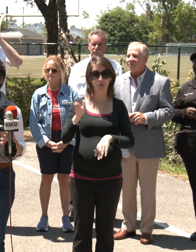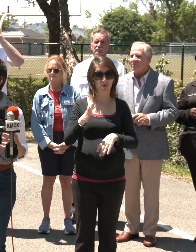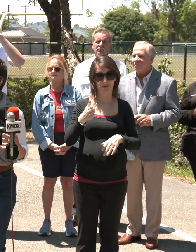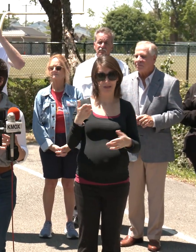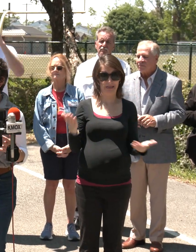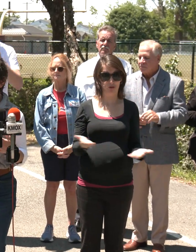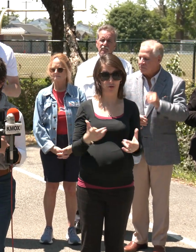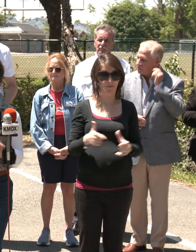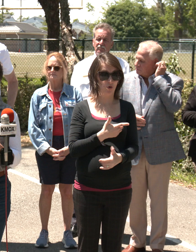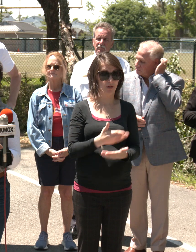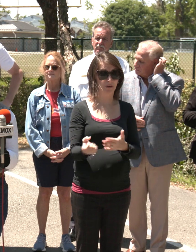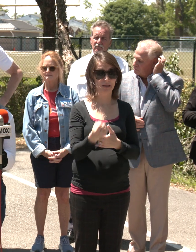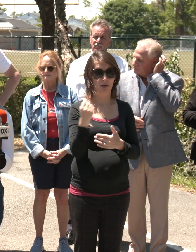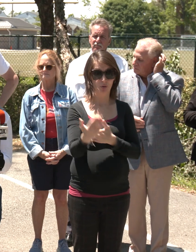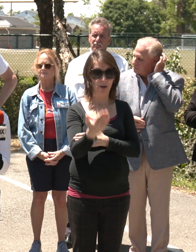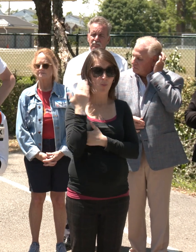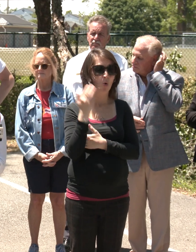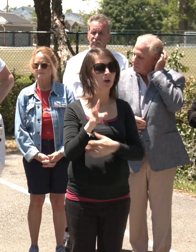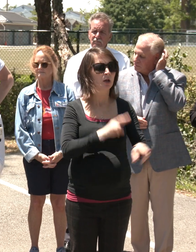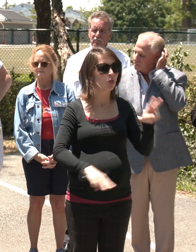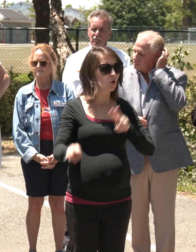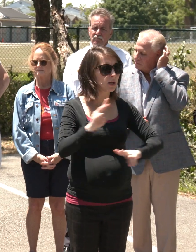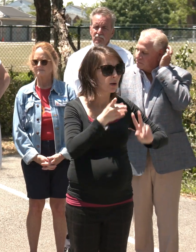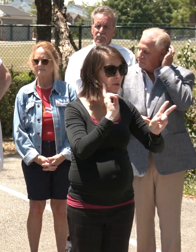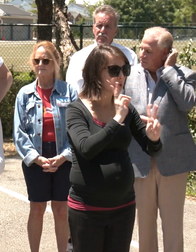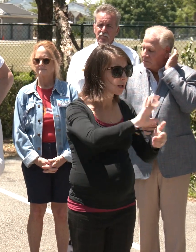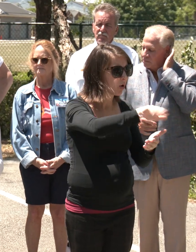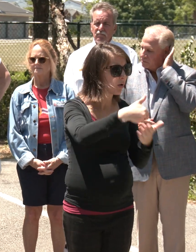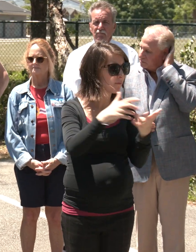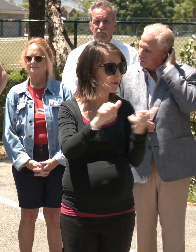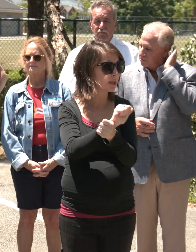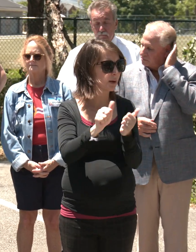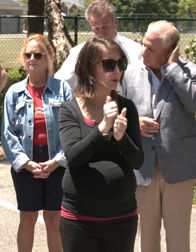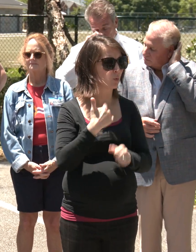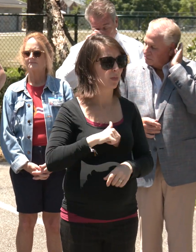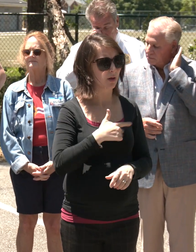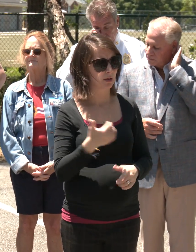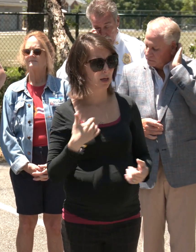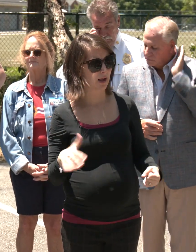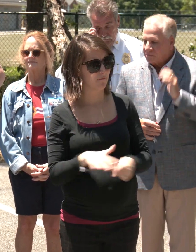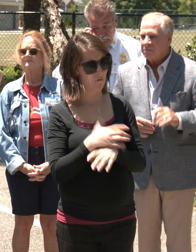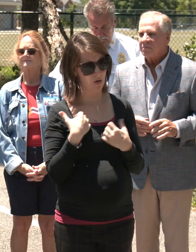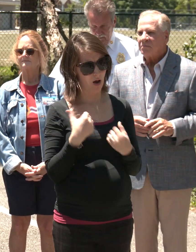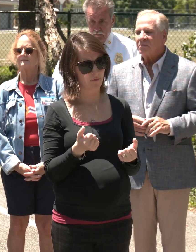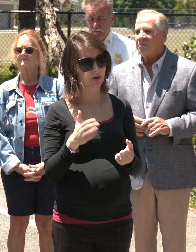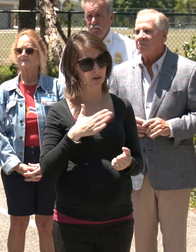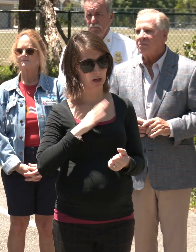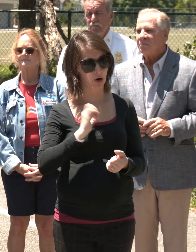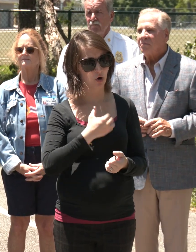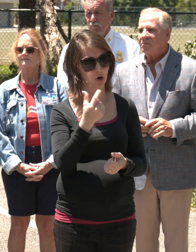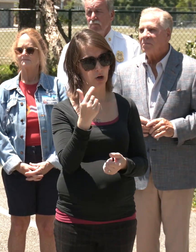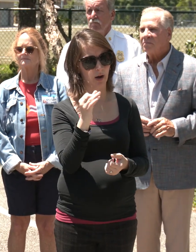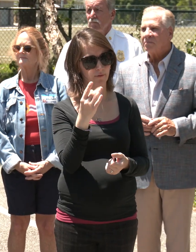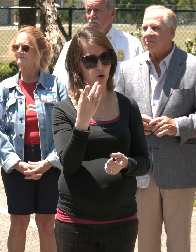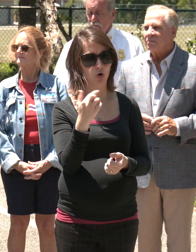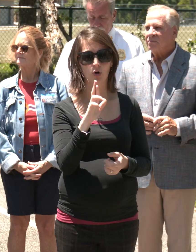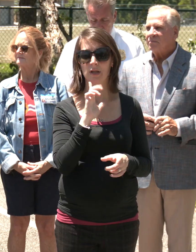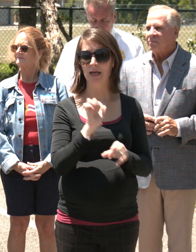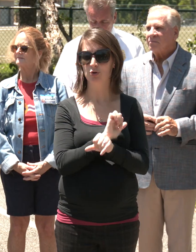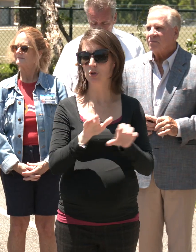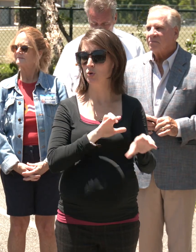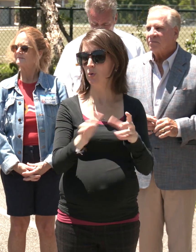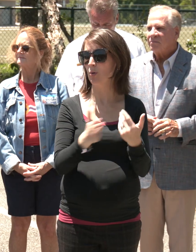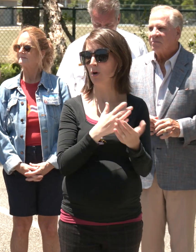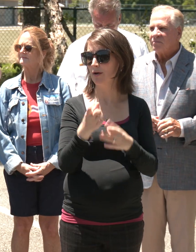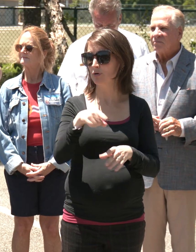morning, assessing the entire scope of the damage with us. And I have full confidence that our governor is doing what he can, doing exactly what he can to But get